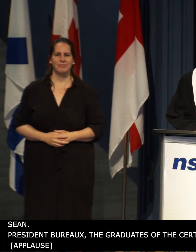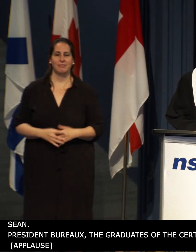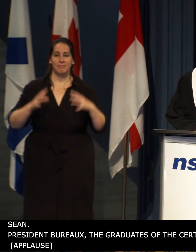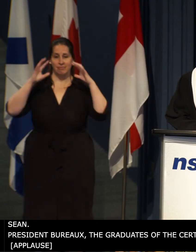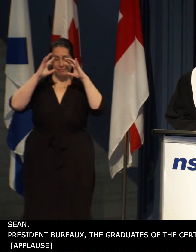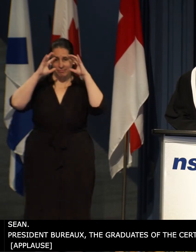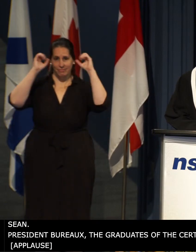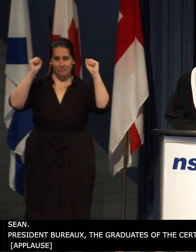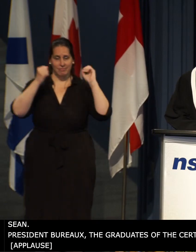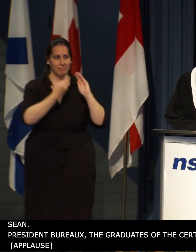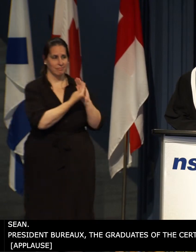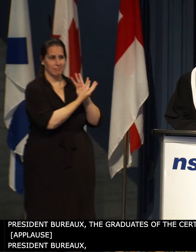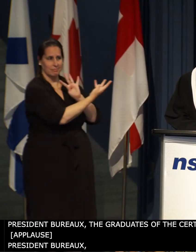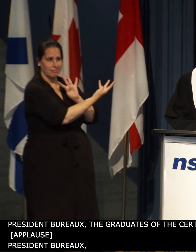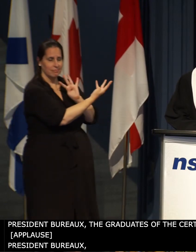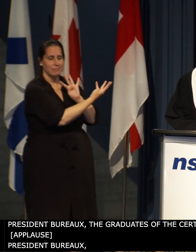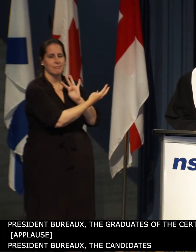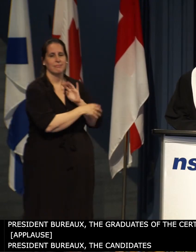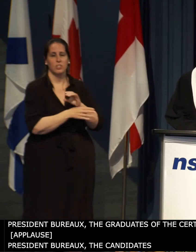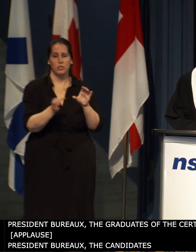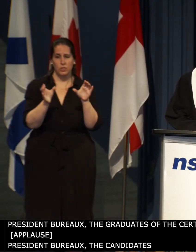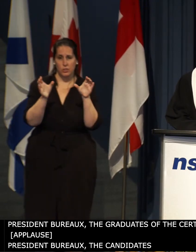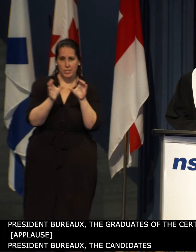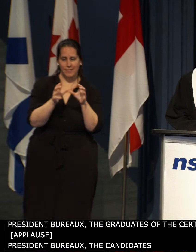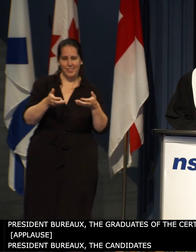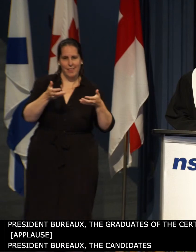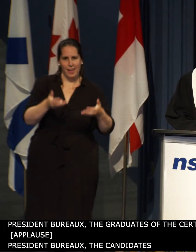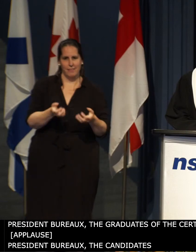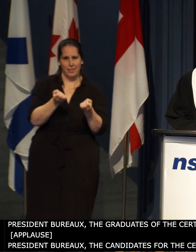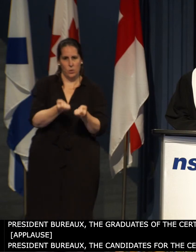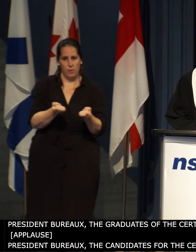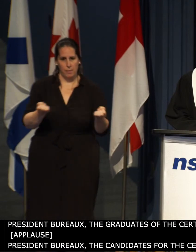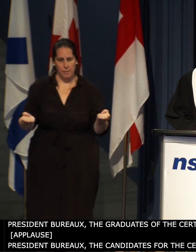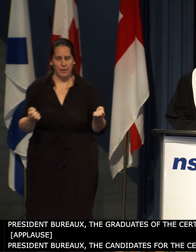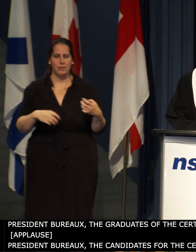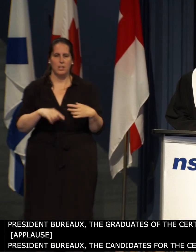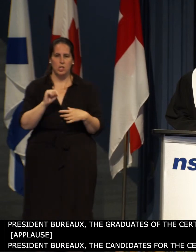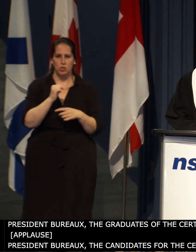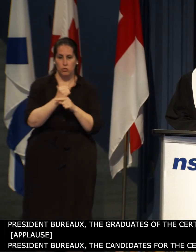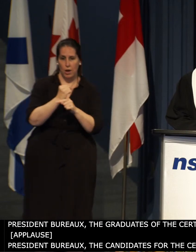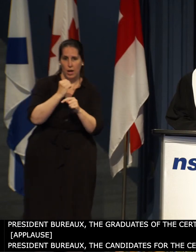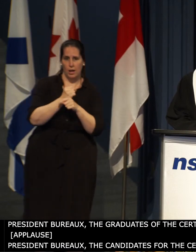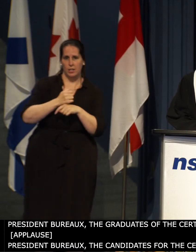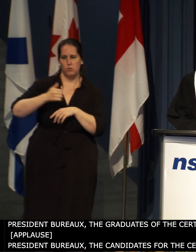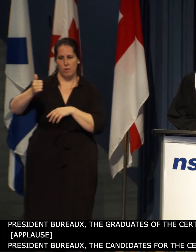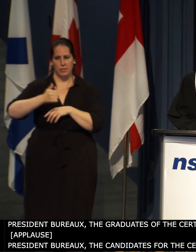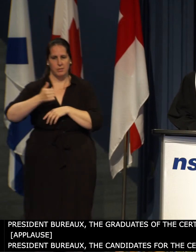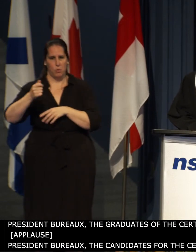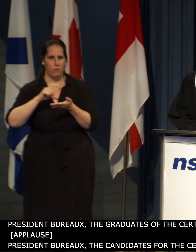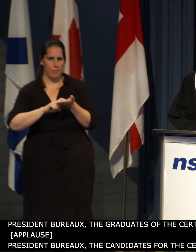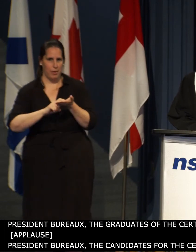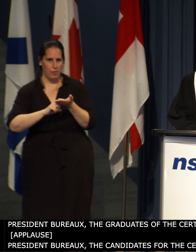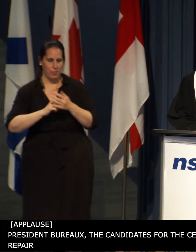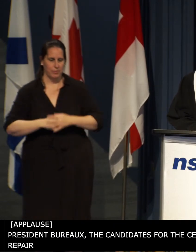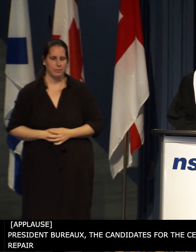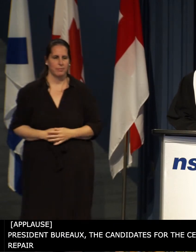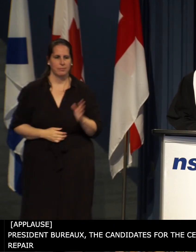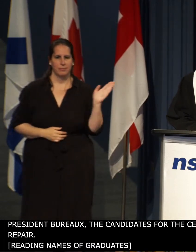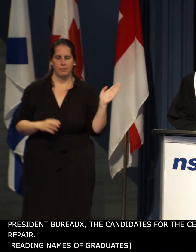President Bureau, the candidates for their Certificate in Heavy Duty Equipment, Truck and Transport Repair.